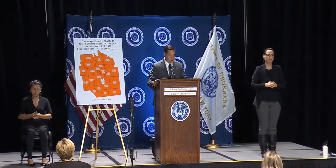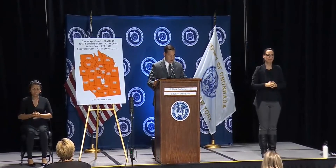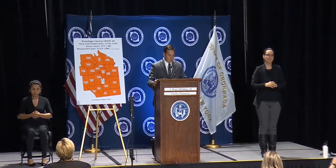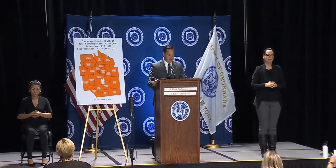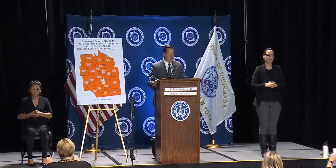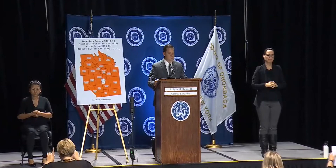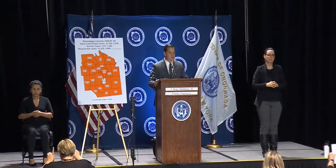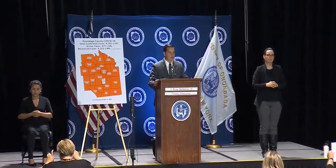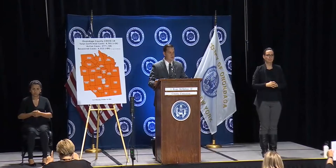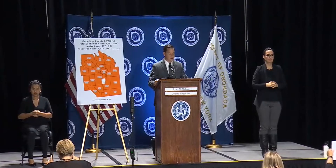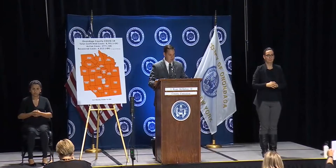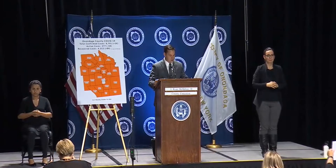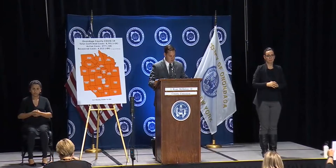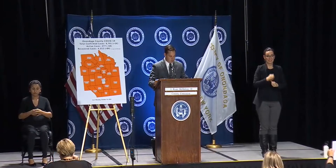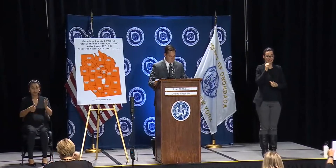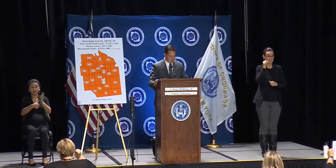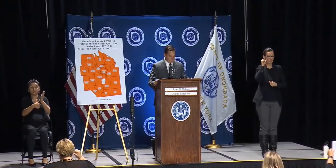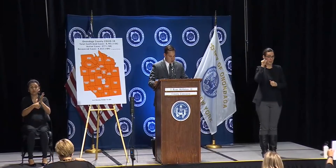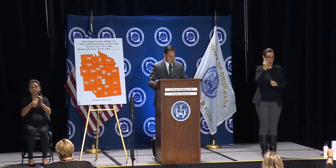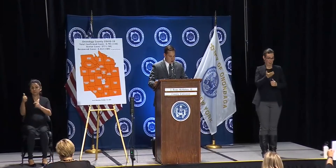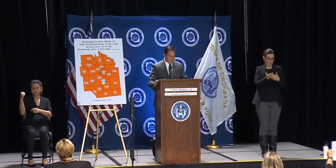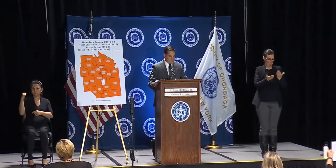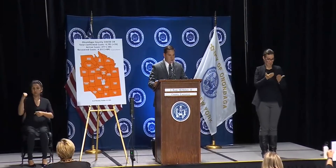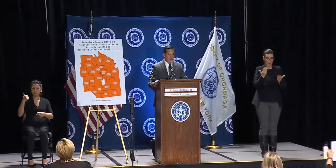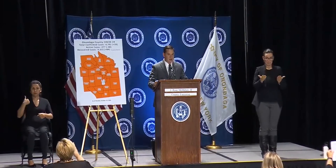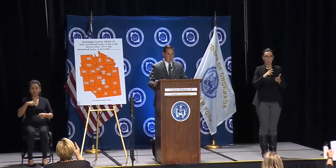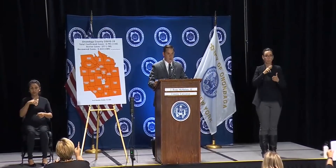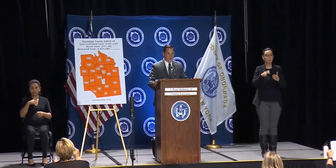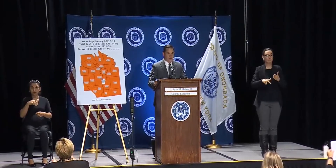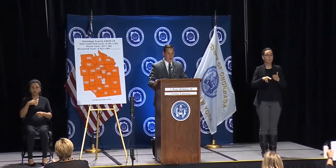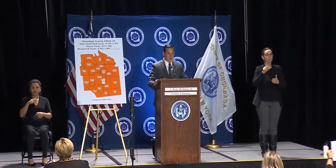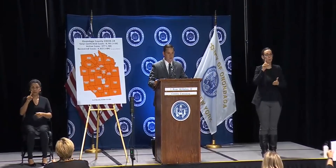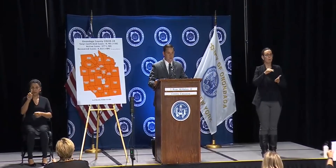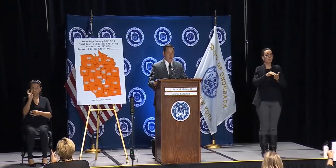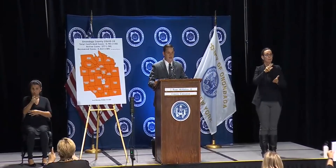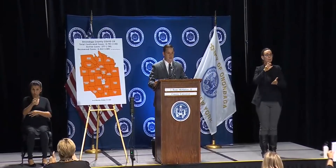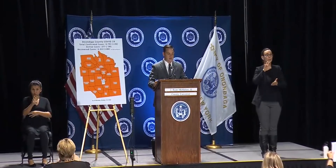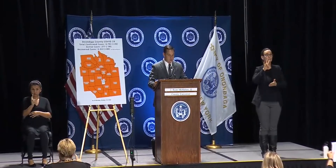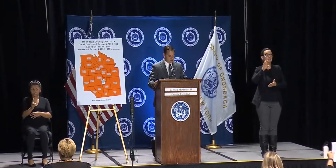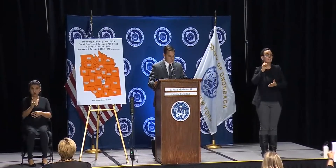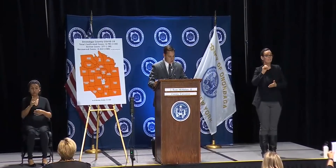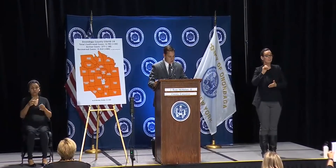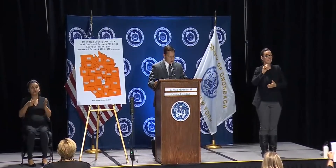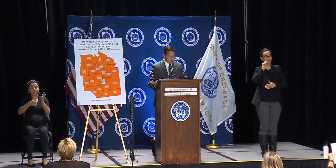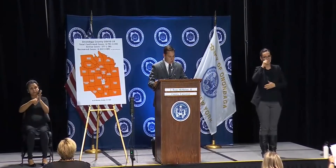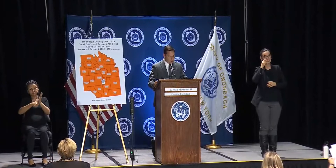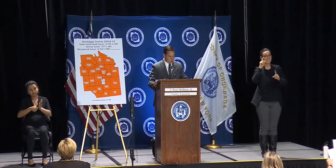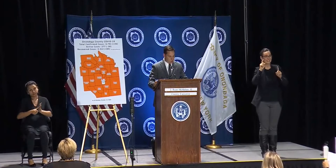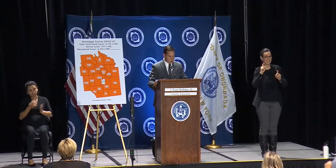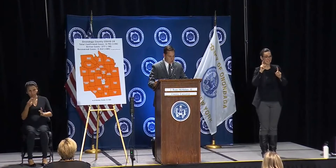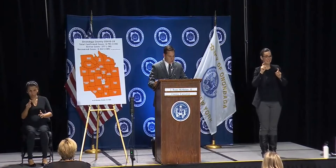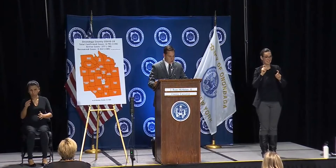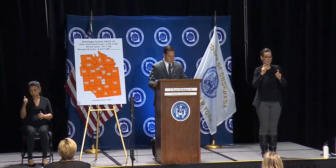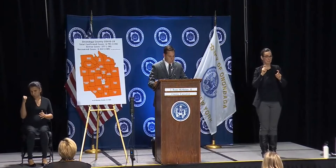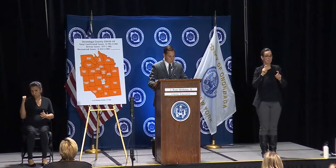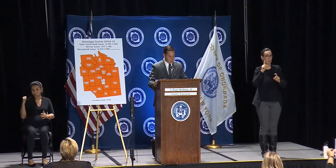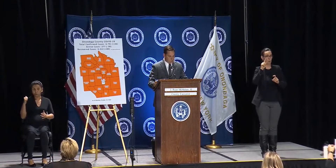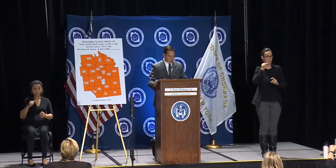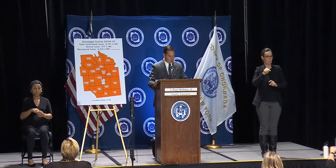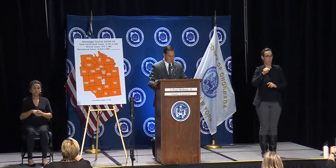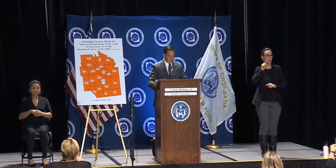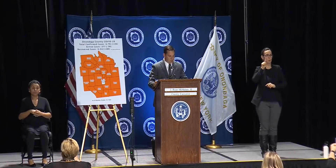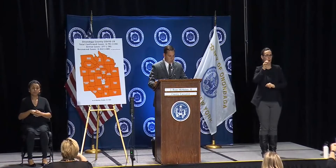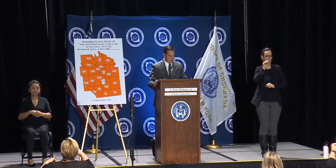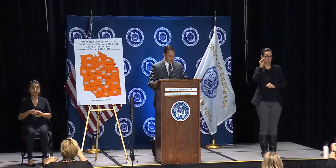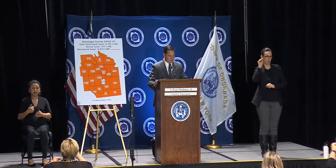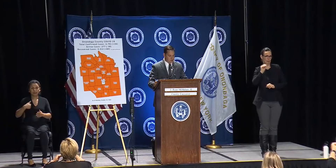1,370 tests back since yesterday. Our 7-day rolling average for positive cases is 1.1%.